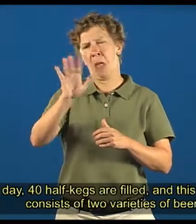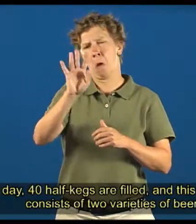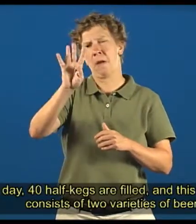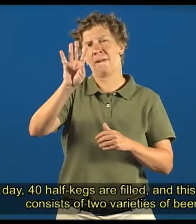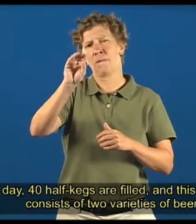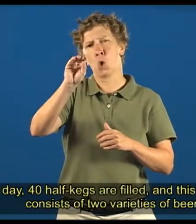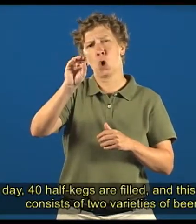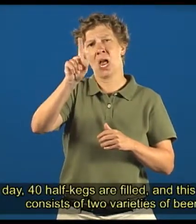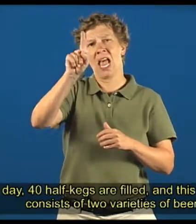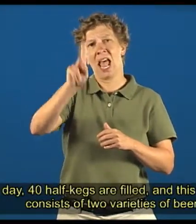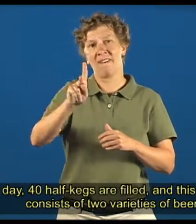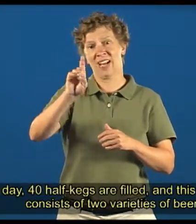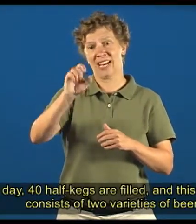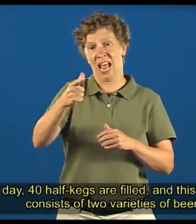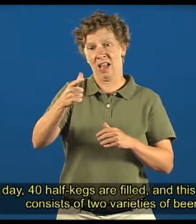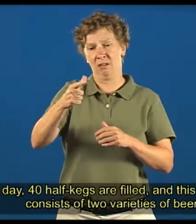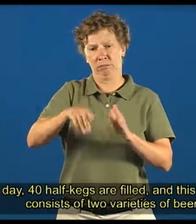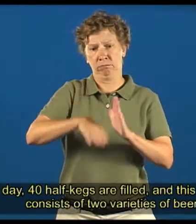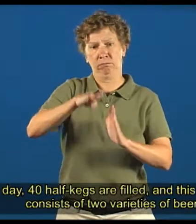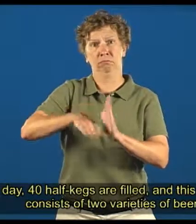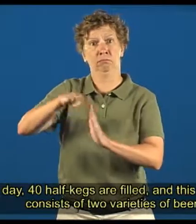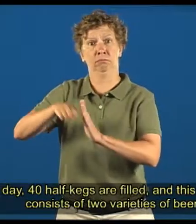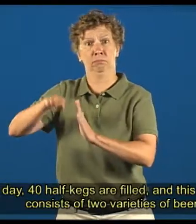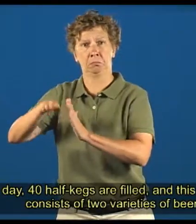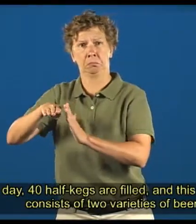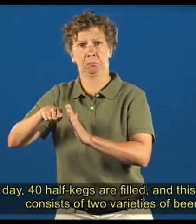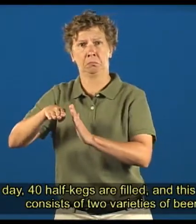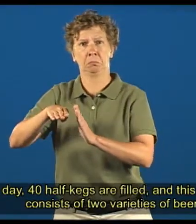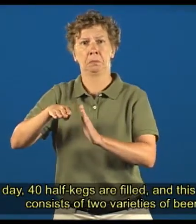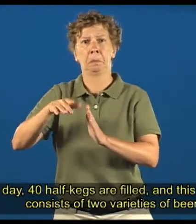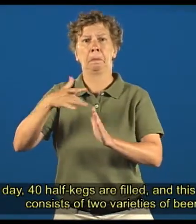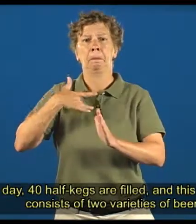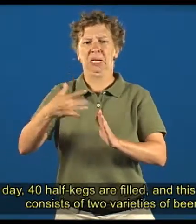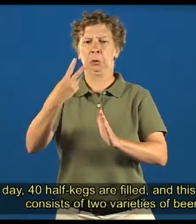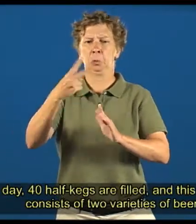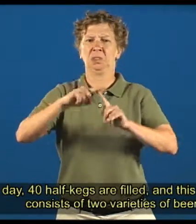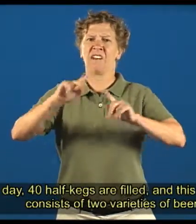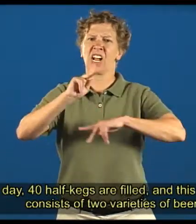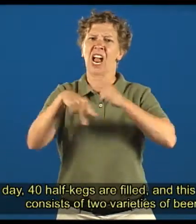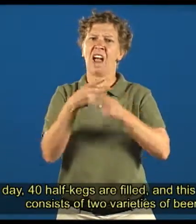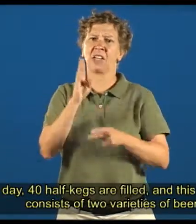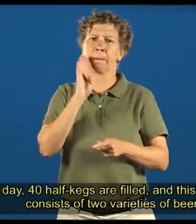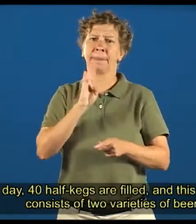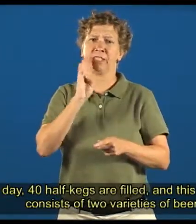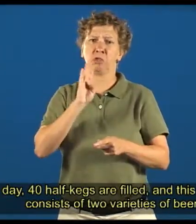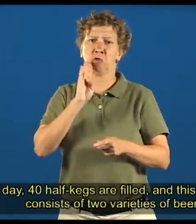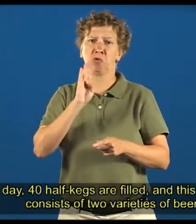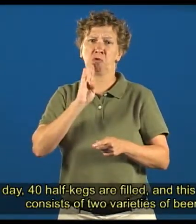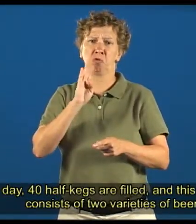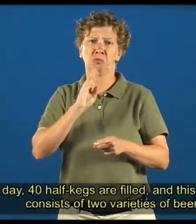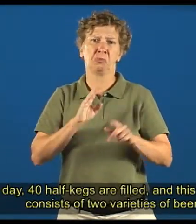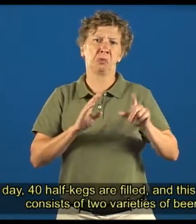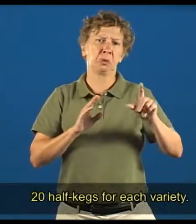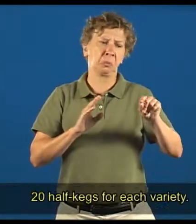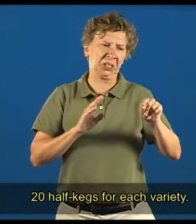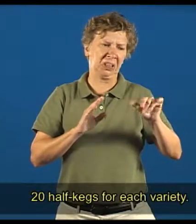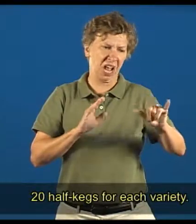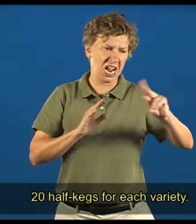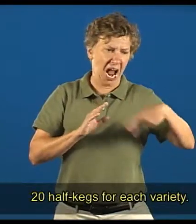Each day, 40 half kegs are filled, and this generally consists of 2 varieties of beer,